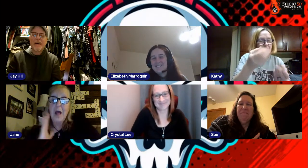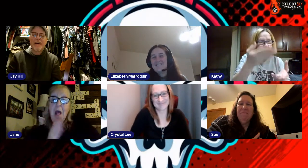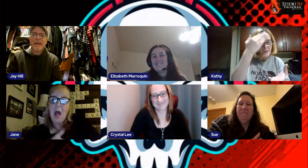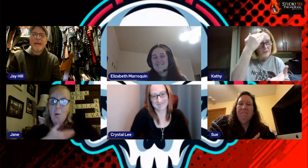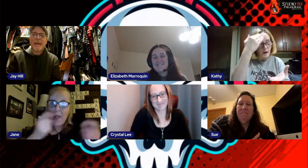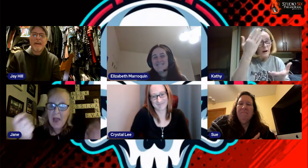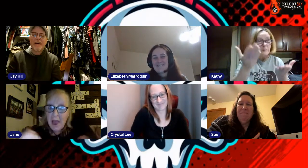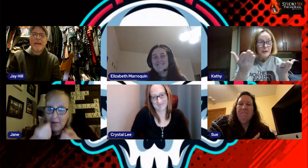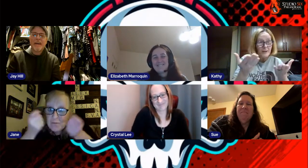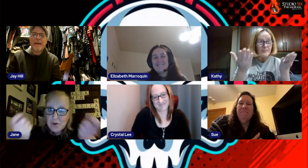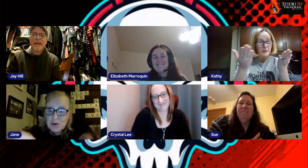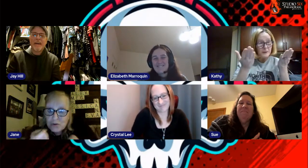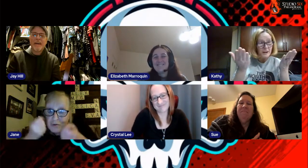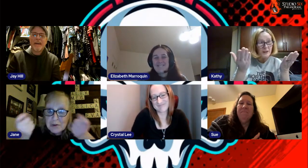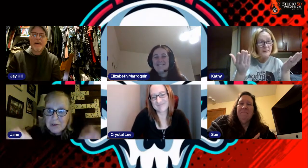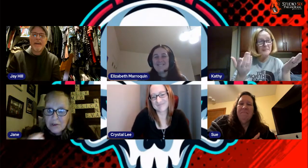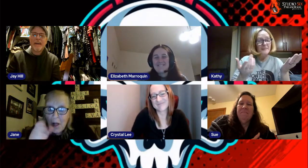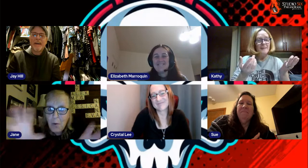always letting her know,